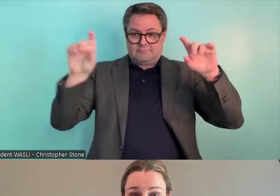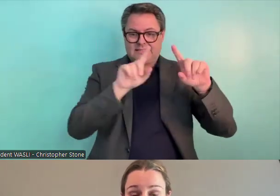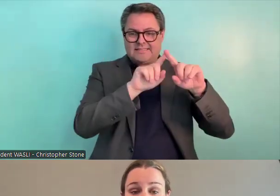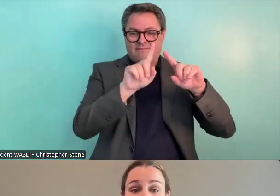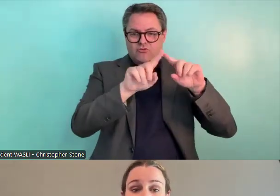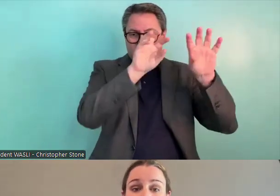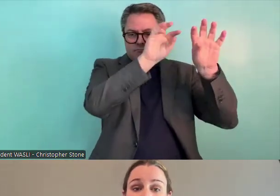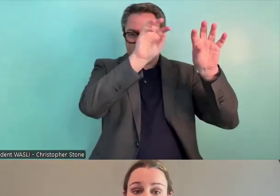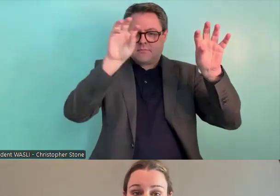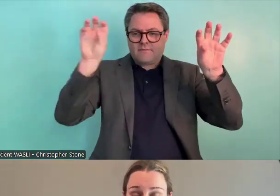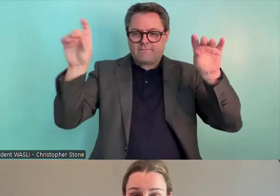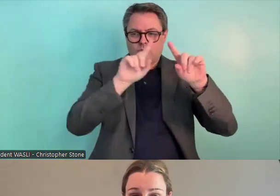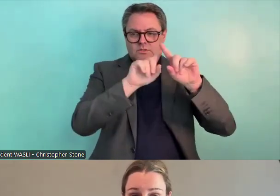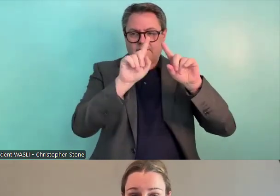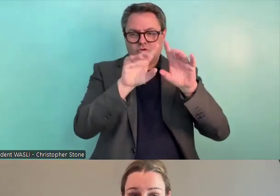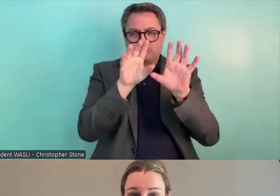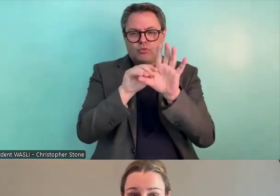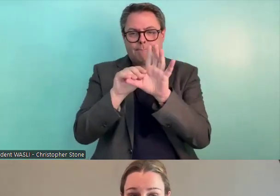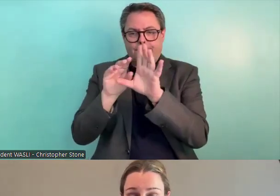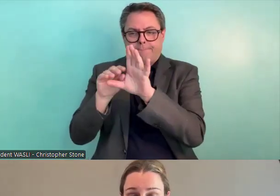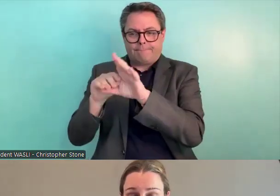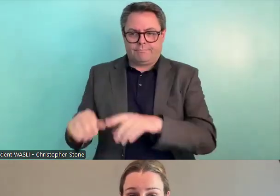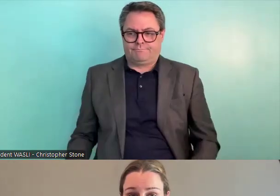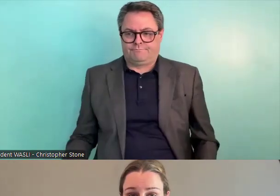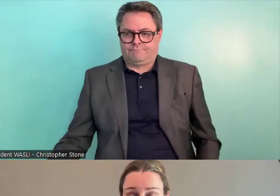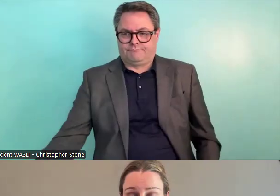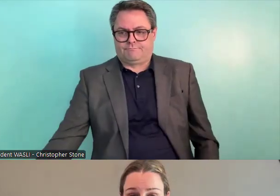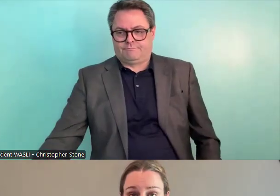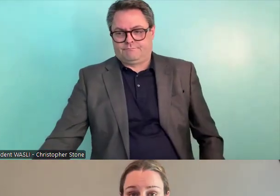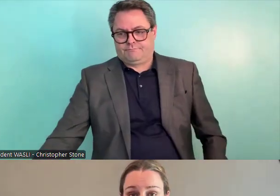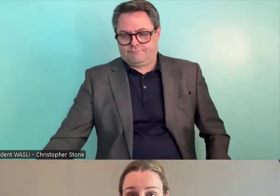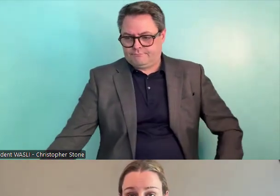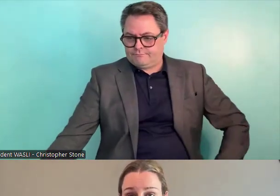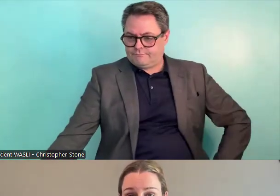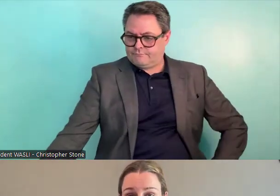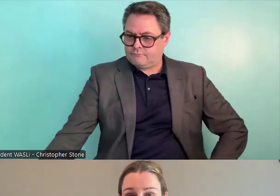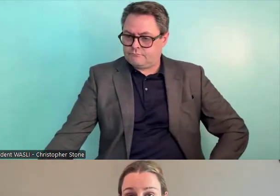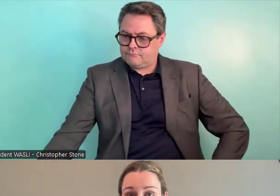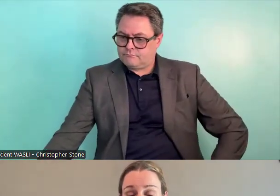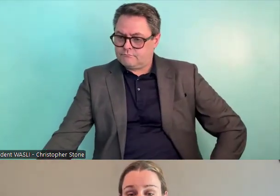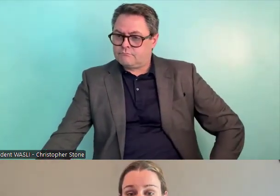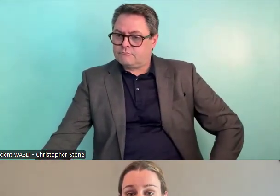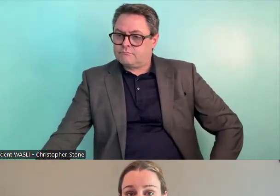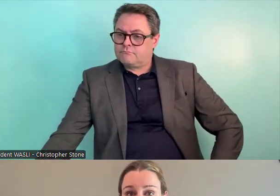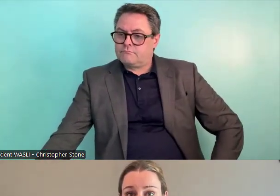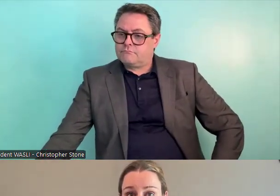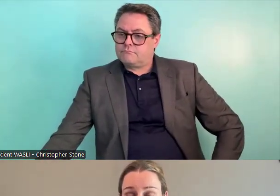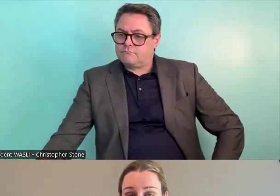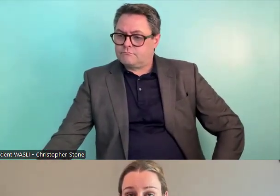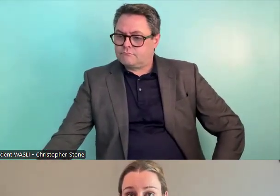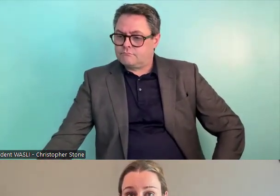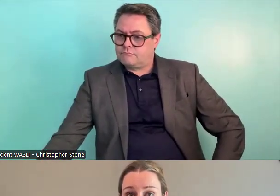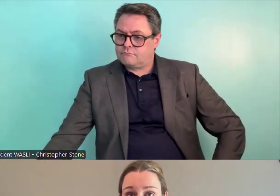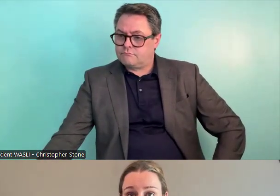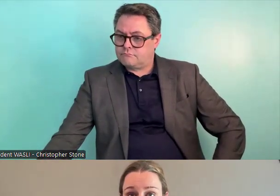So maybe you can't see, some of you, within the chat function, there's different icons at the top.